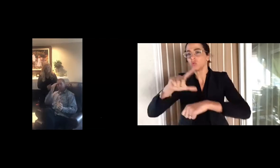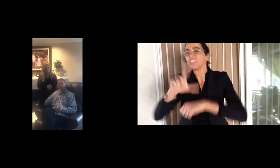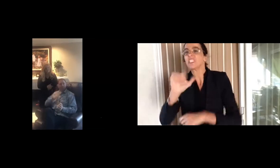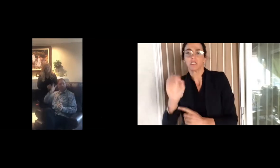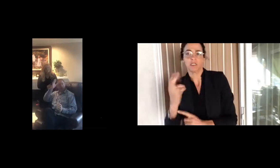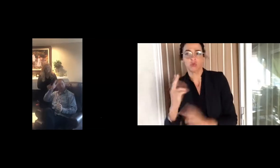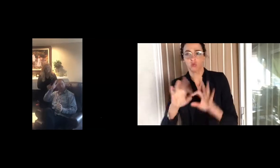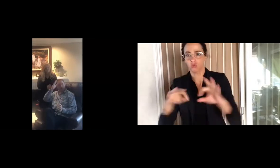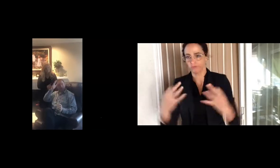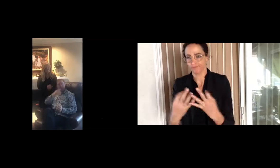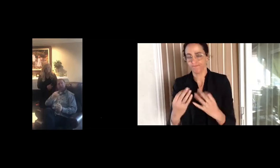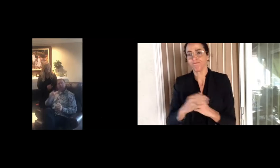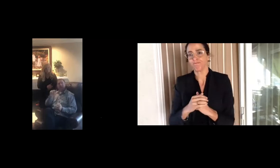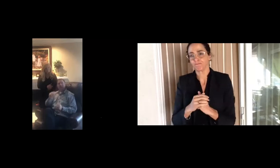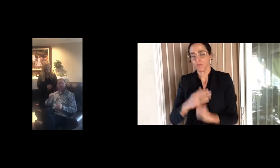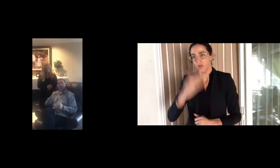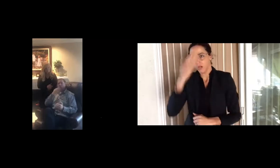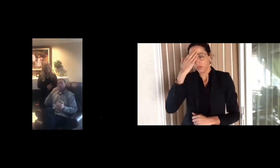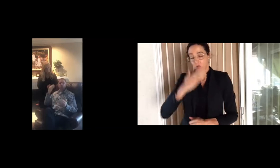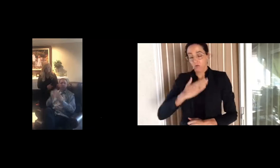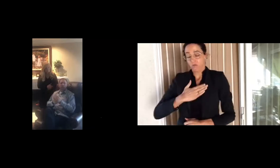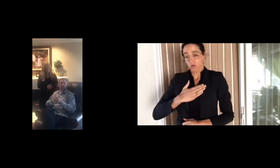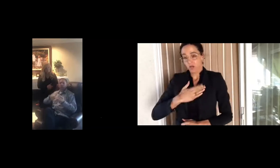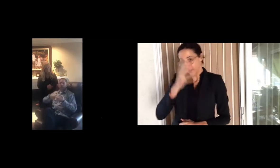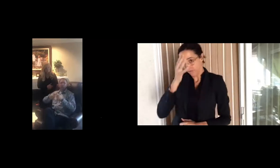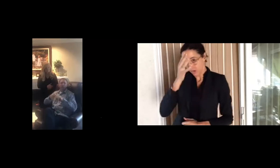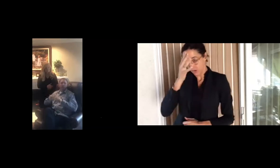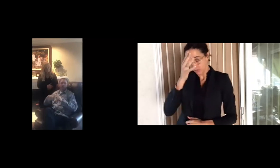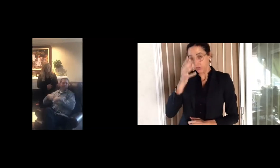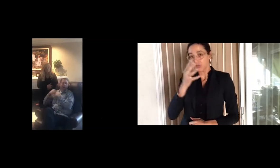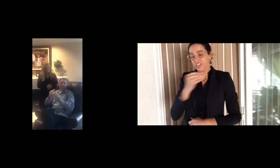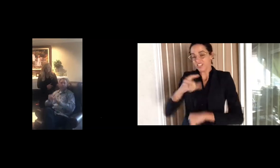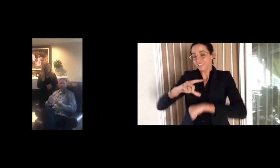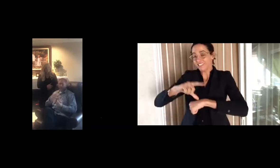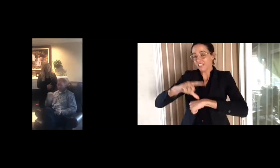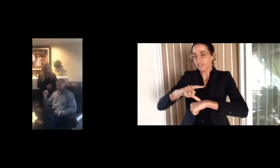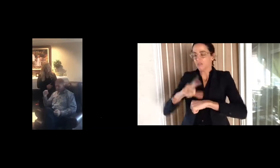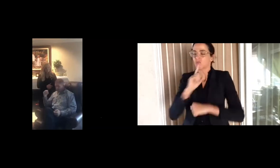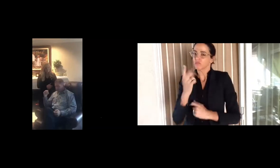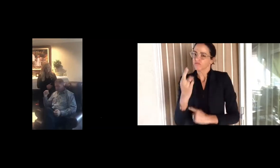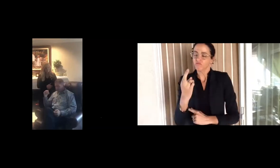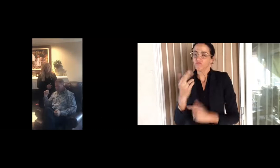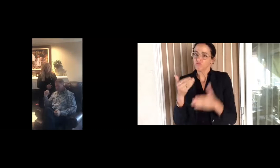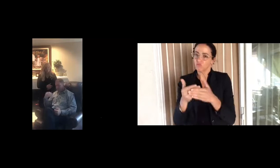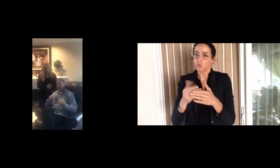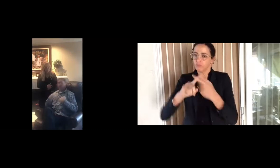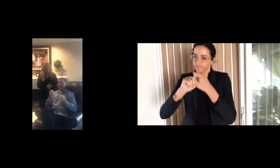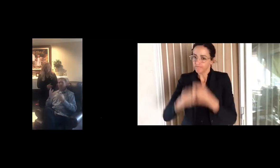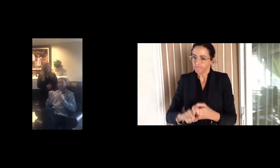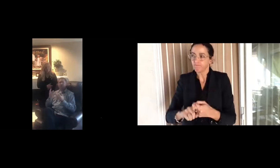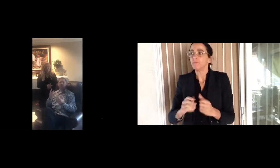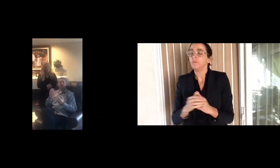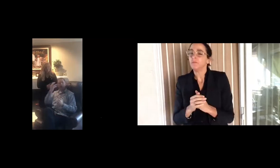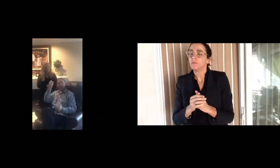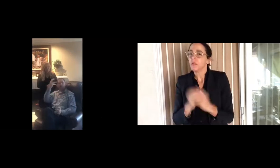I know my father and Dan were really good friends, and I have